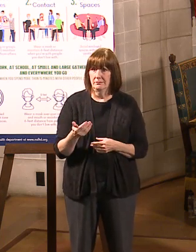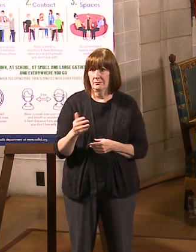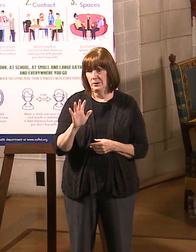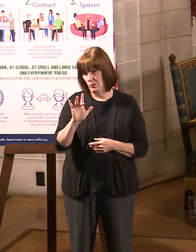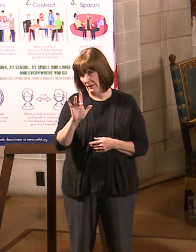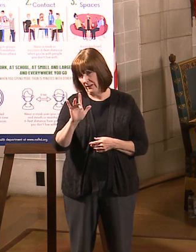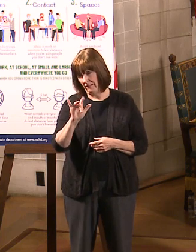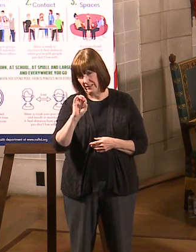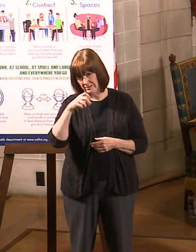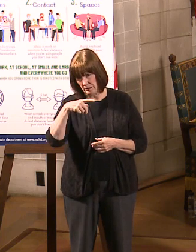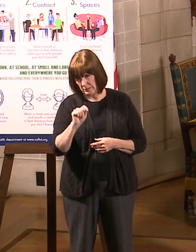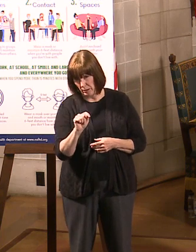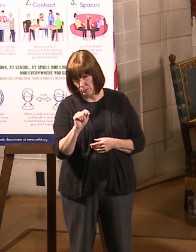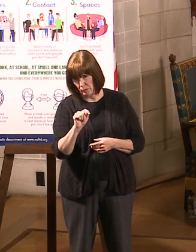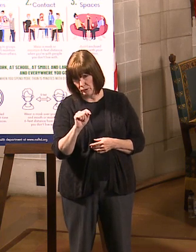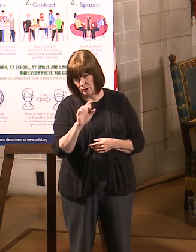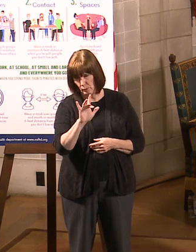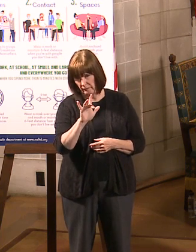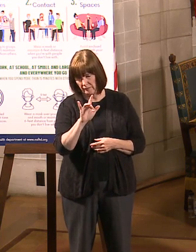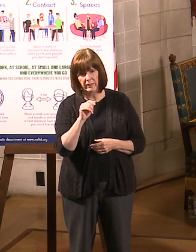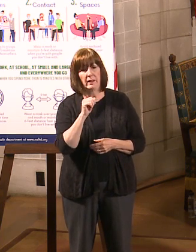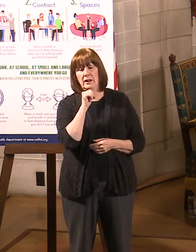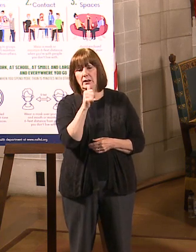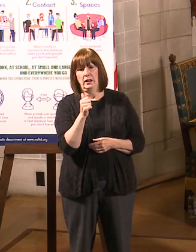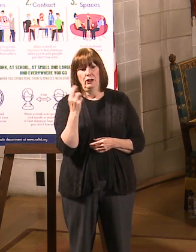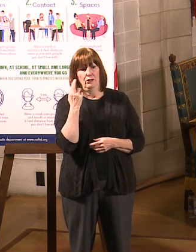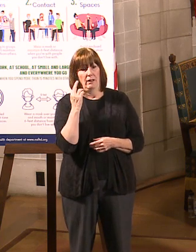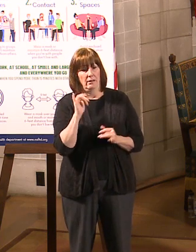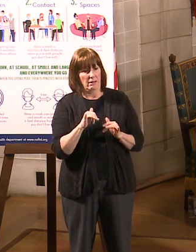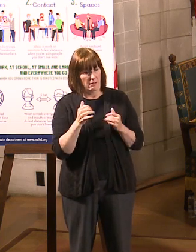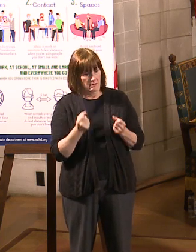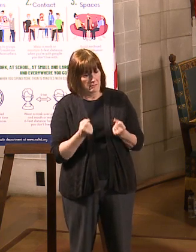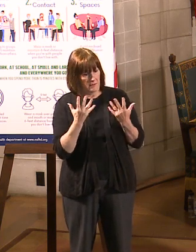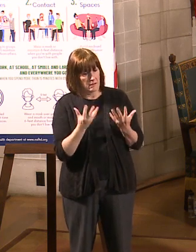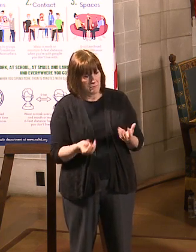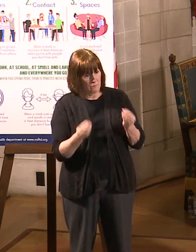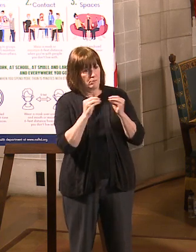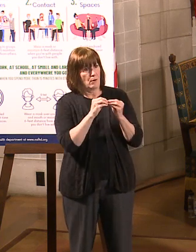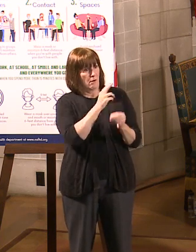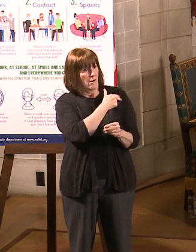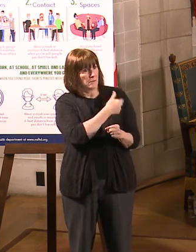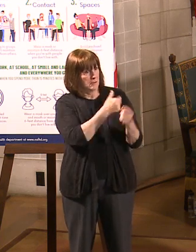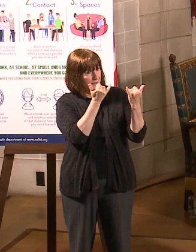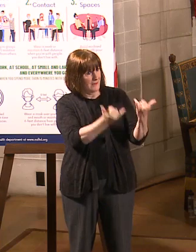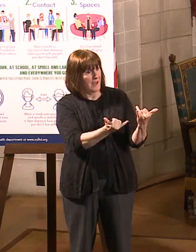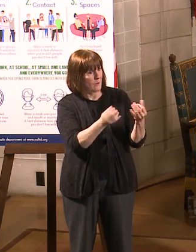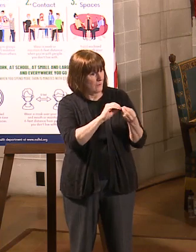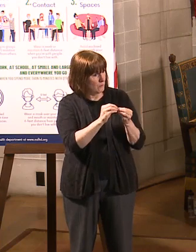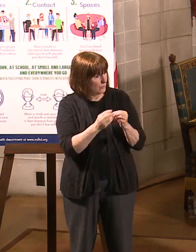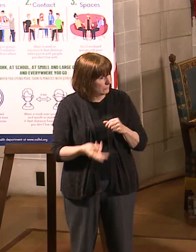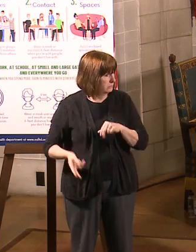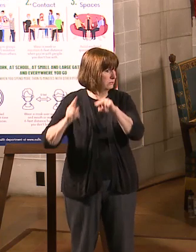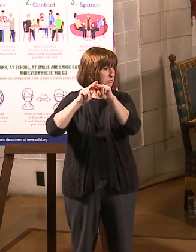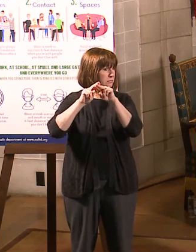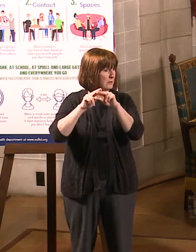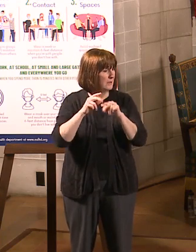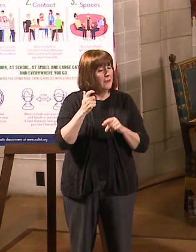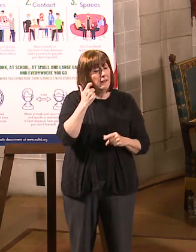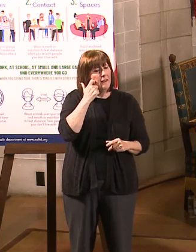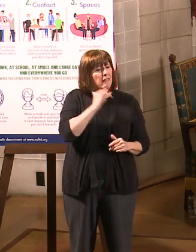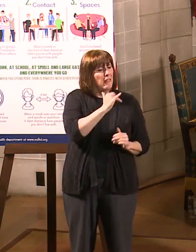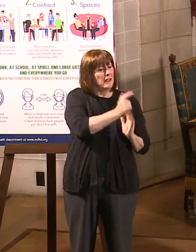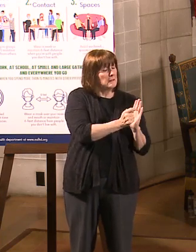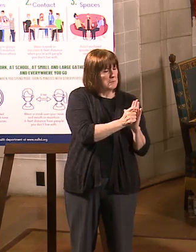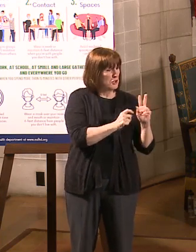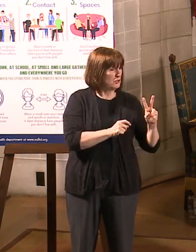of September, I didn't realize there's that many more in the hospital now. There was just a shade over 200 at that